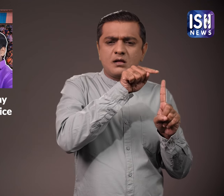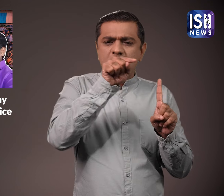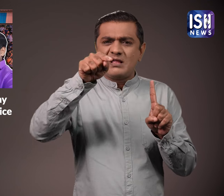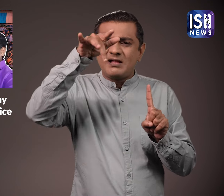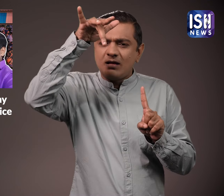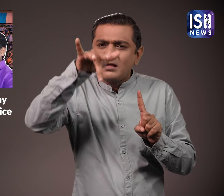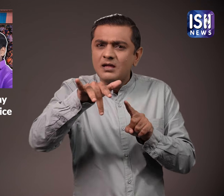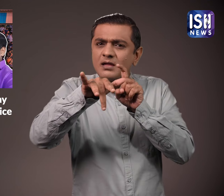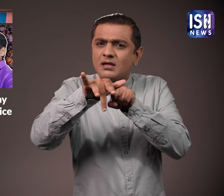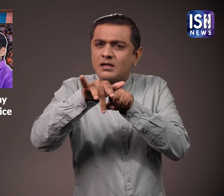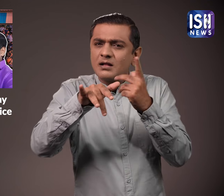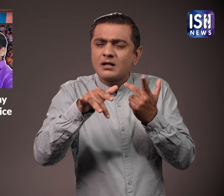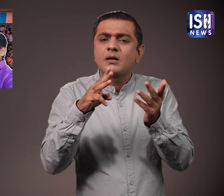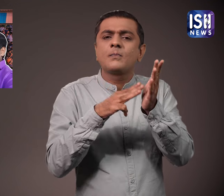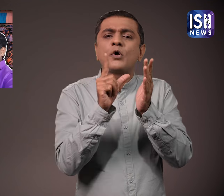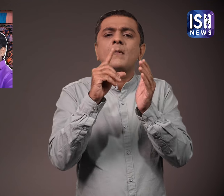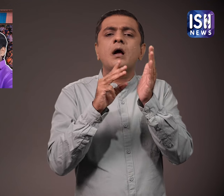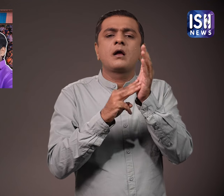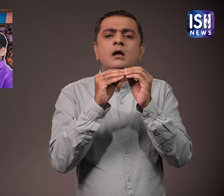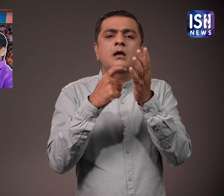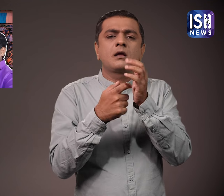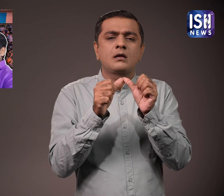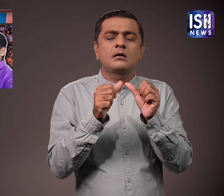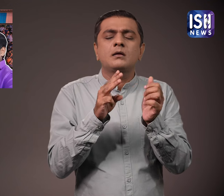On the route is the famous Mumra bypass.